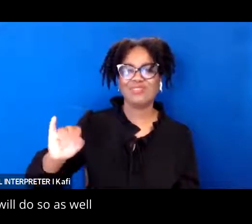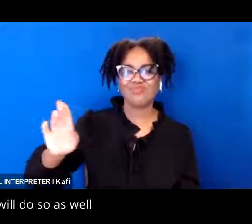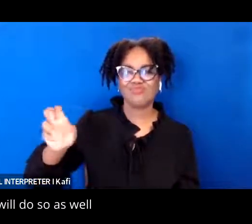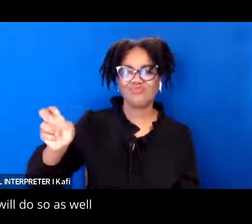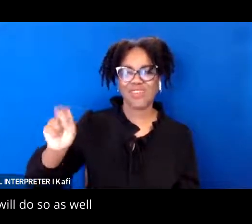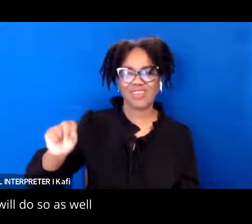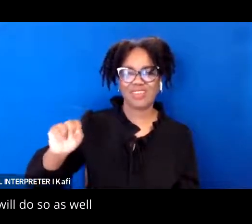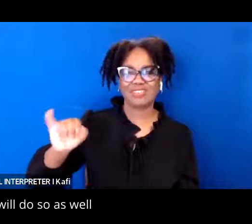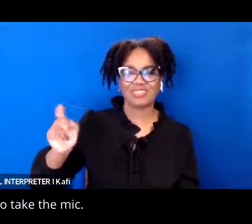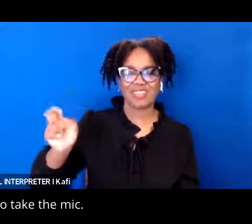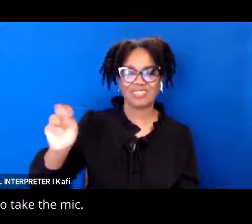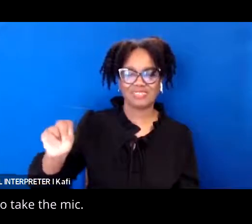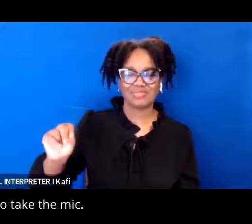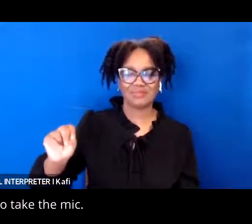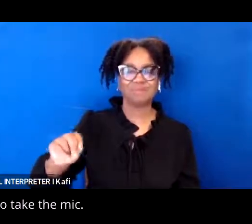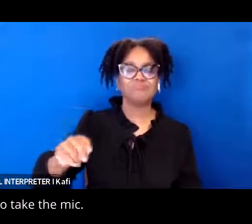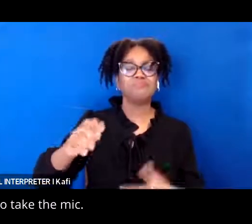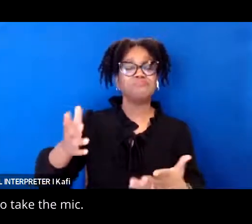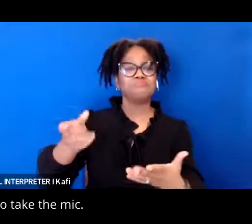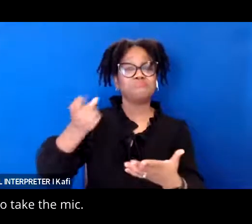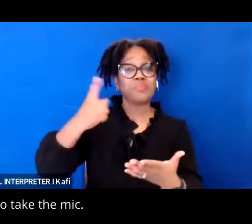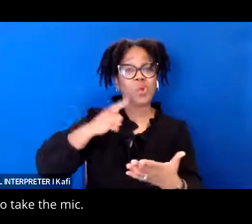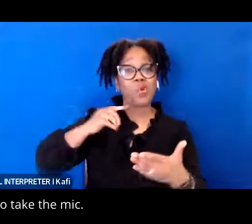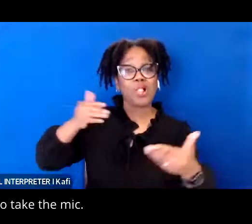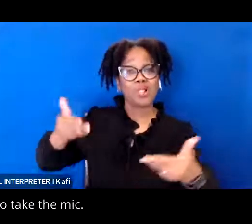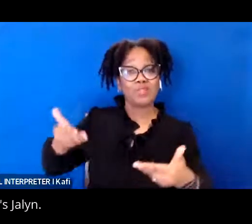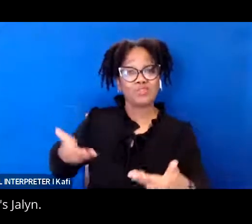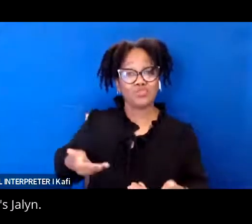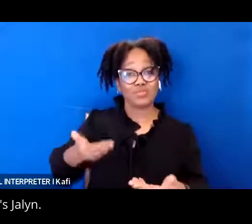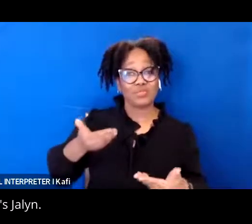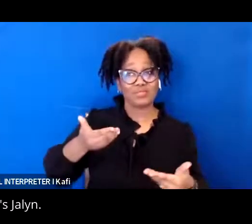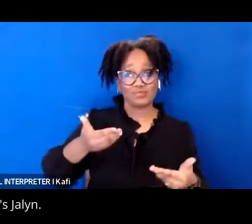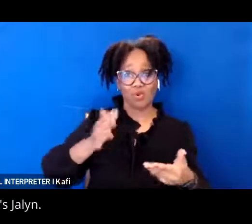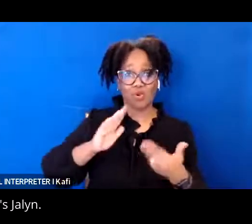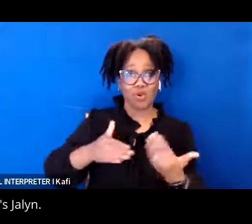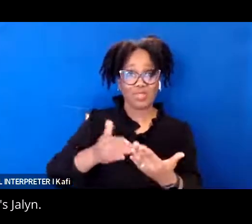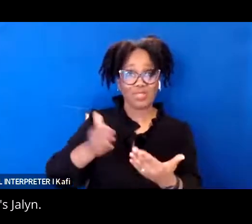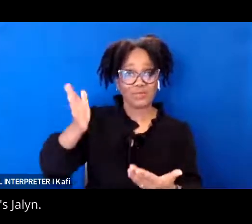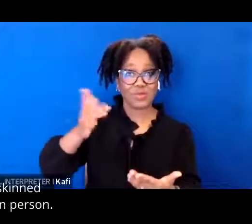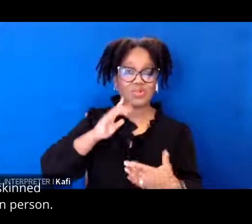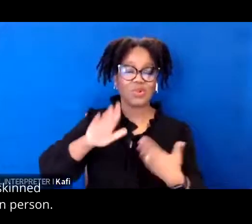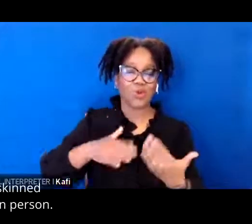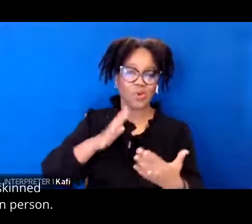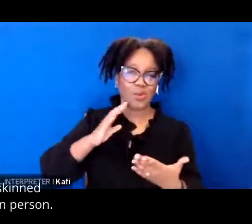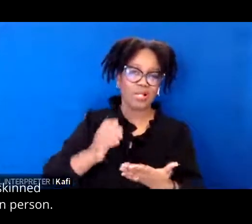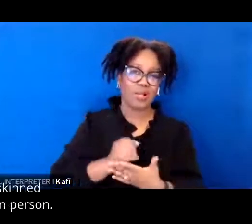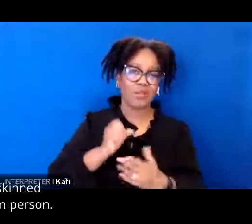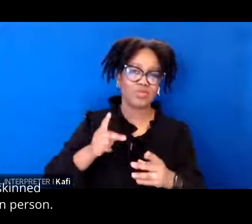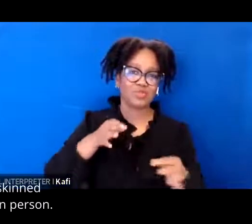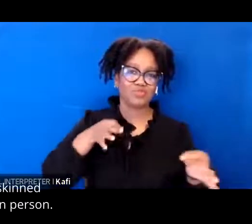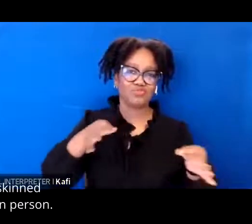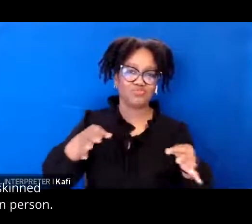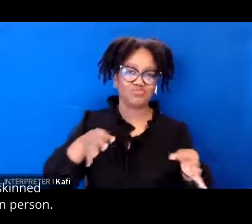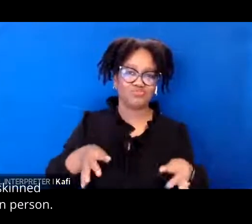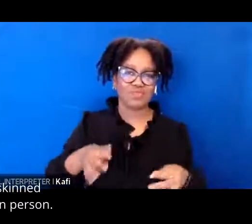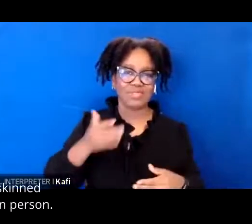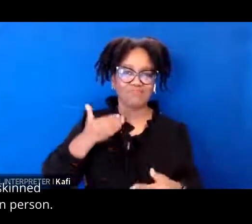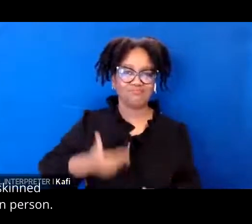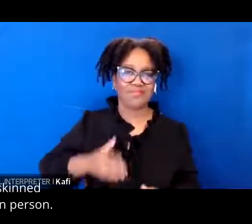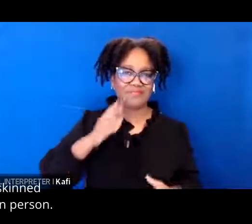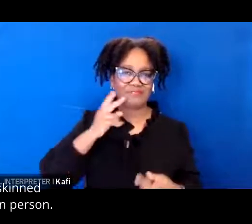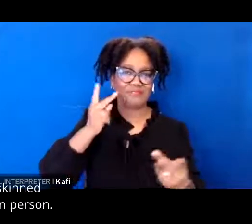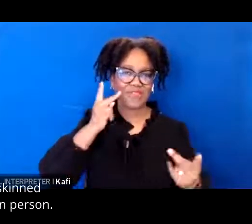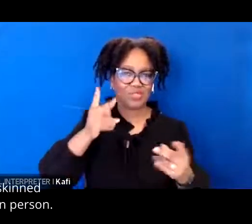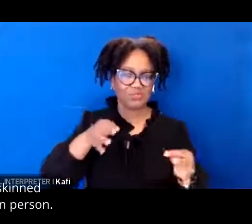speakers will do so as well when when they step up to take the mic so my name is jalen i am a light-skinned black and